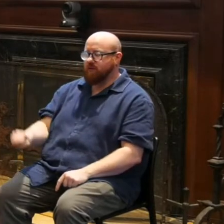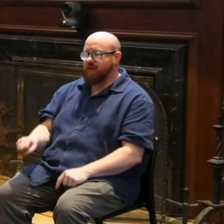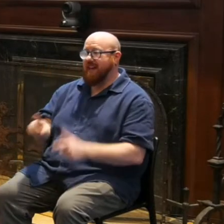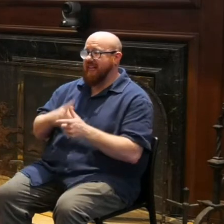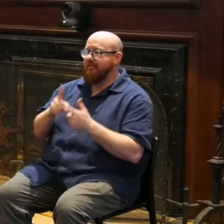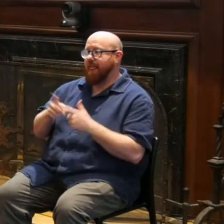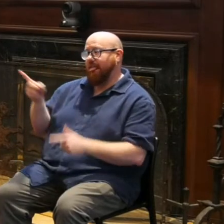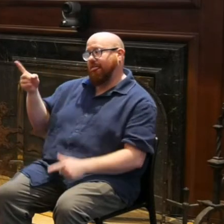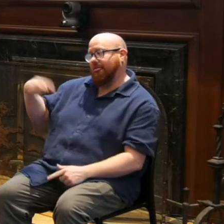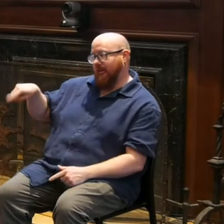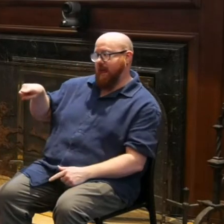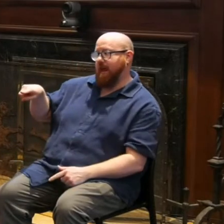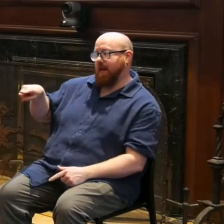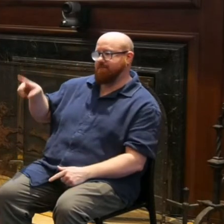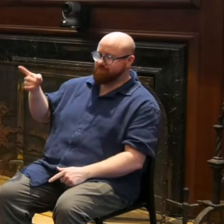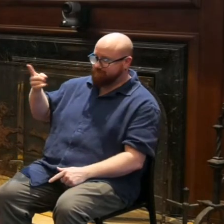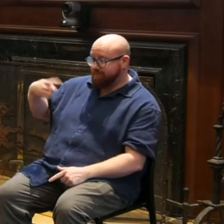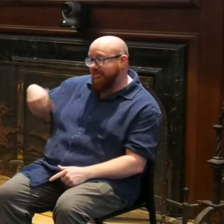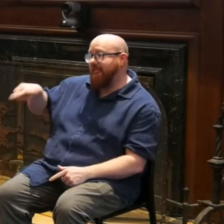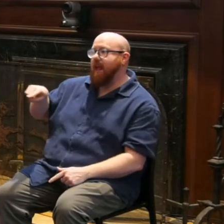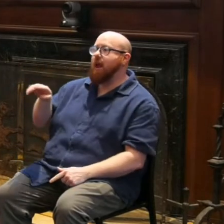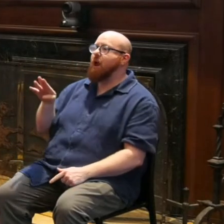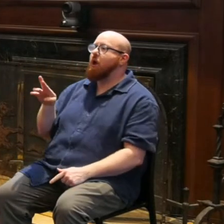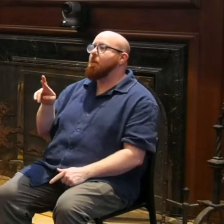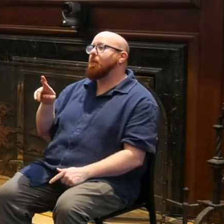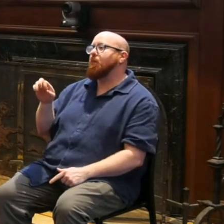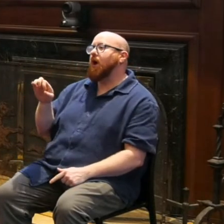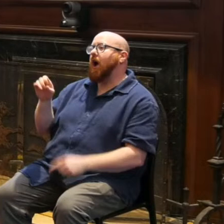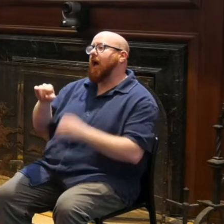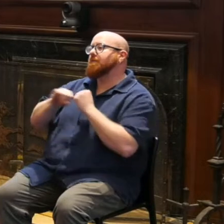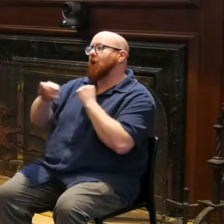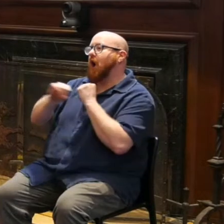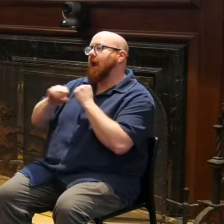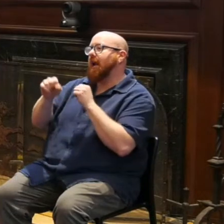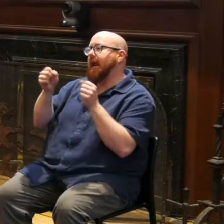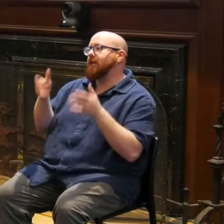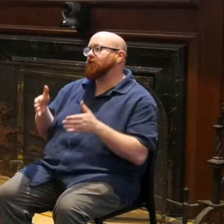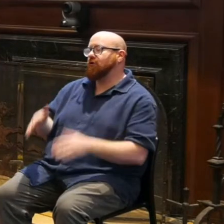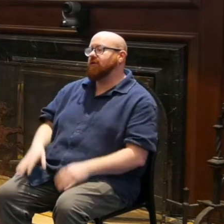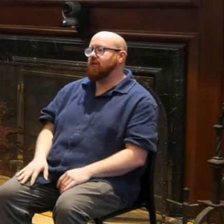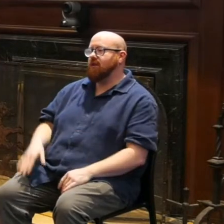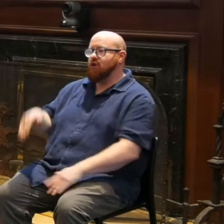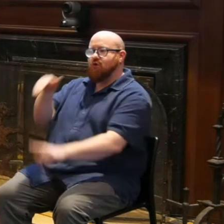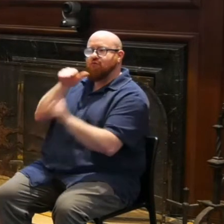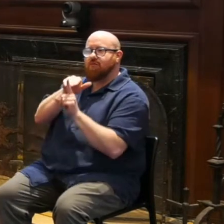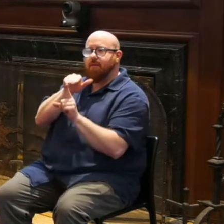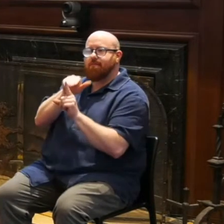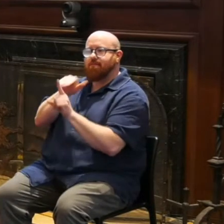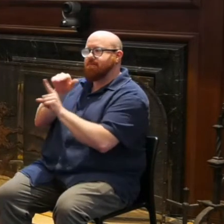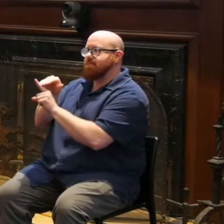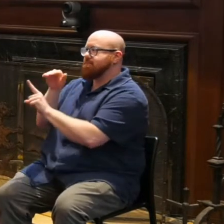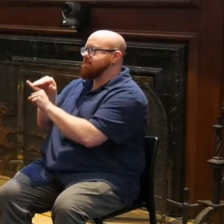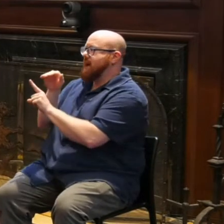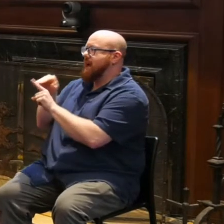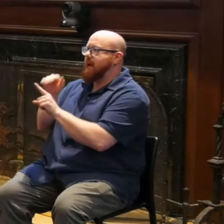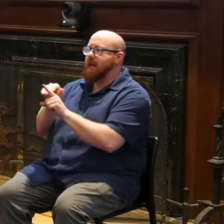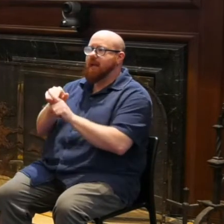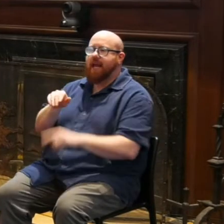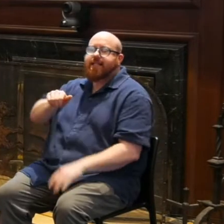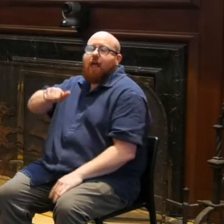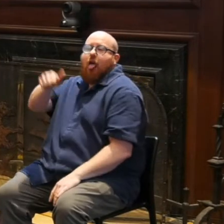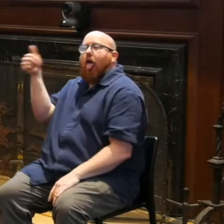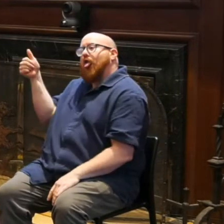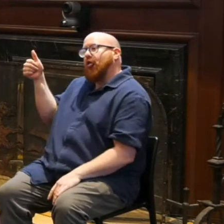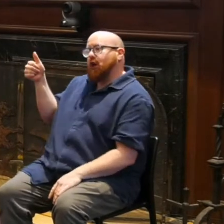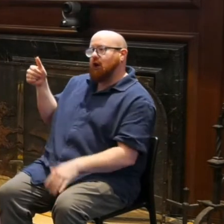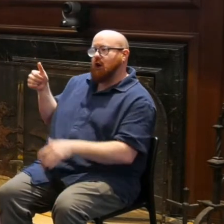being the broadcasters, remind everyone that it's all the other party's fault. Next on